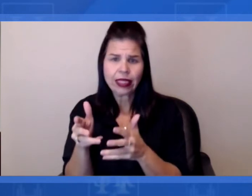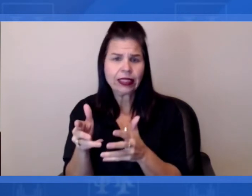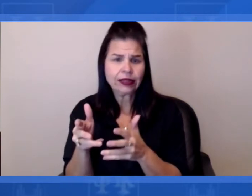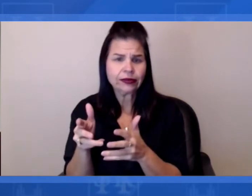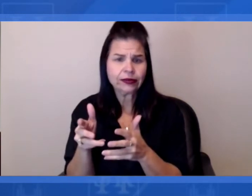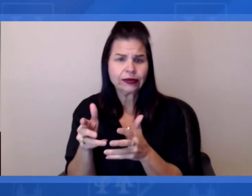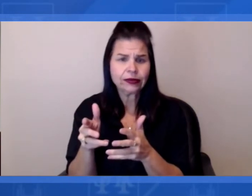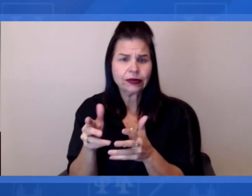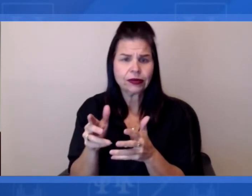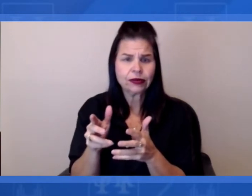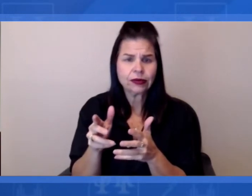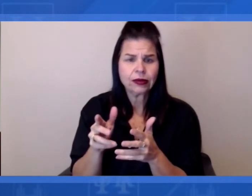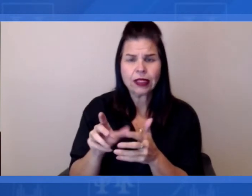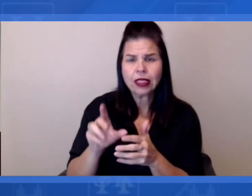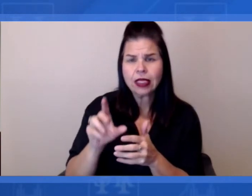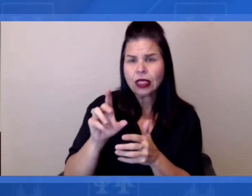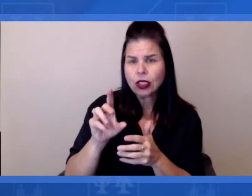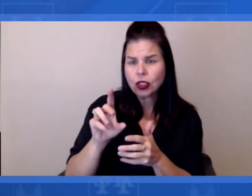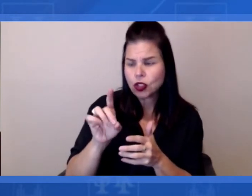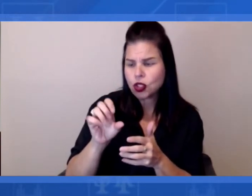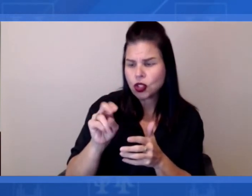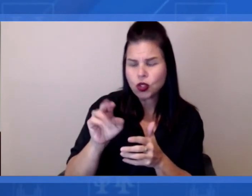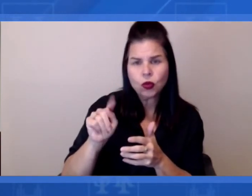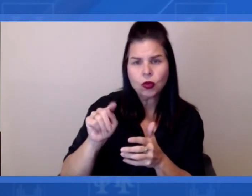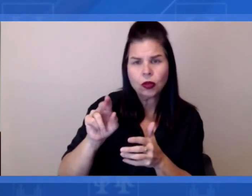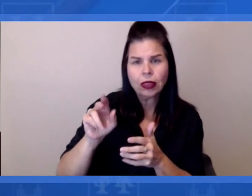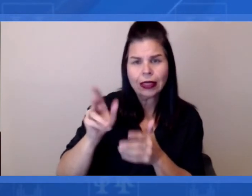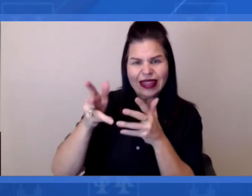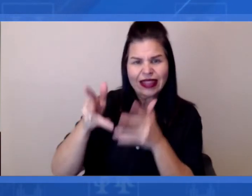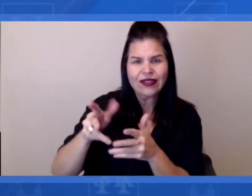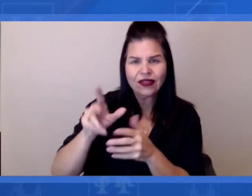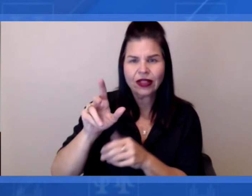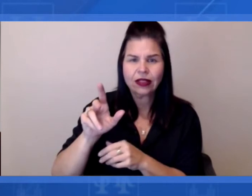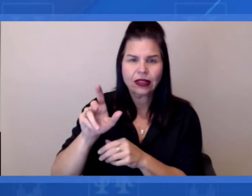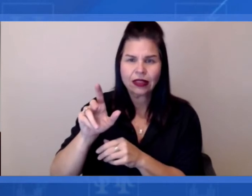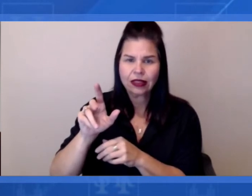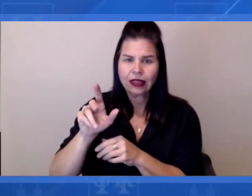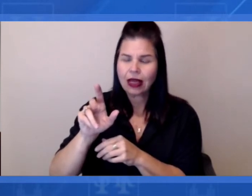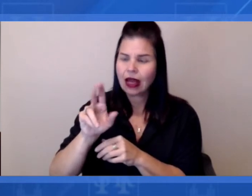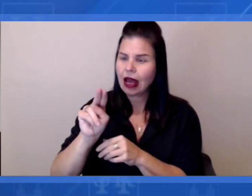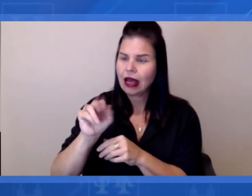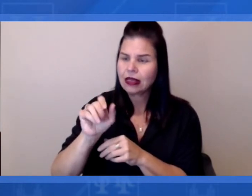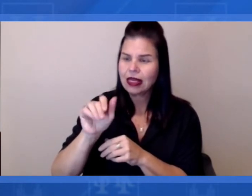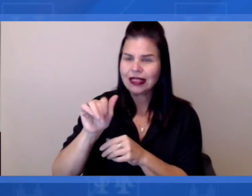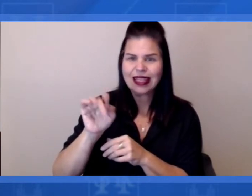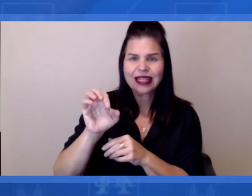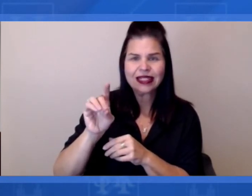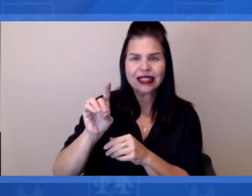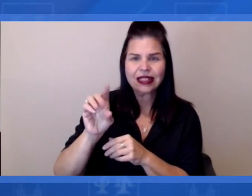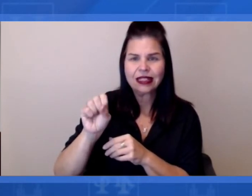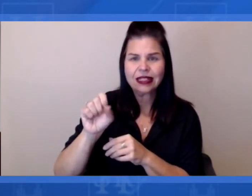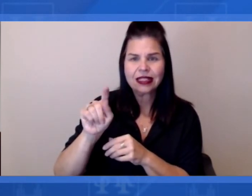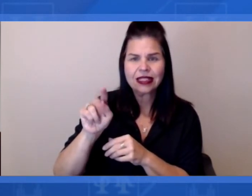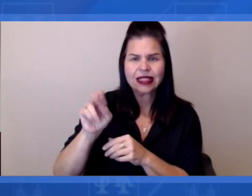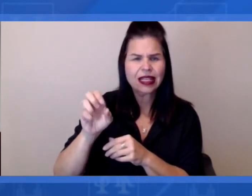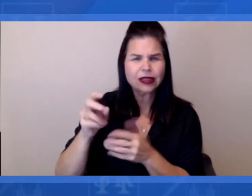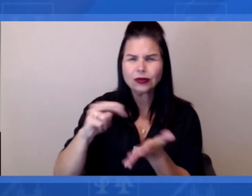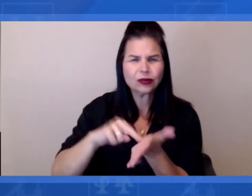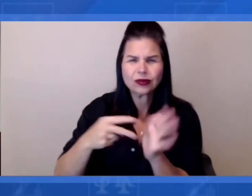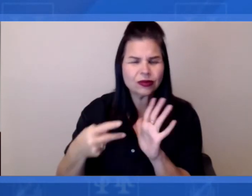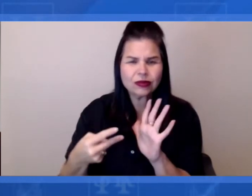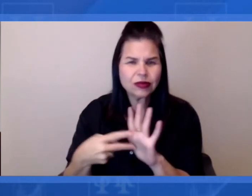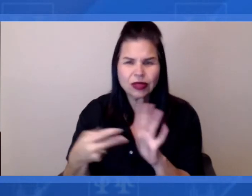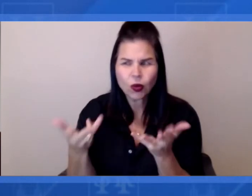works on DARTS. Do not leave unattended status is for